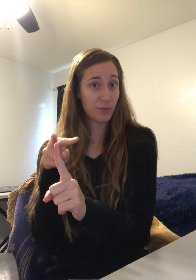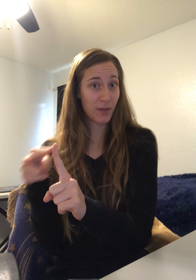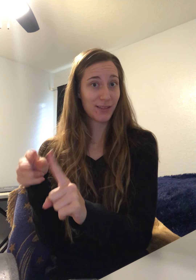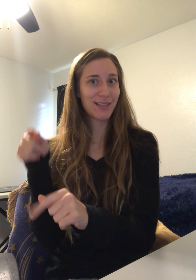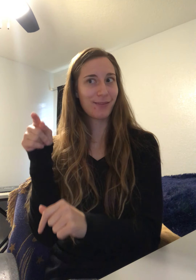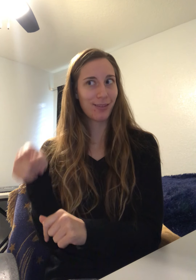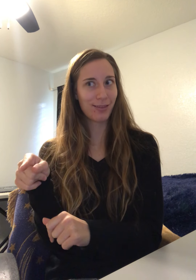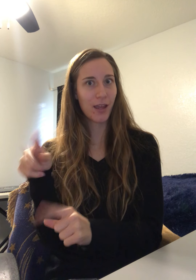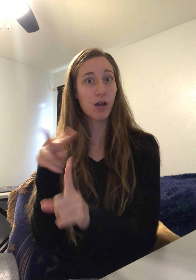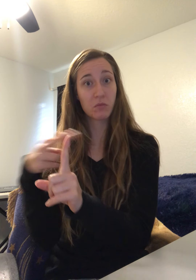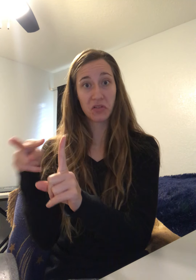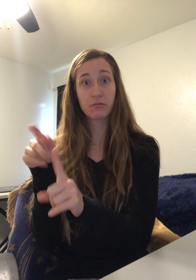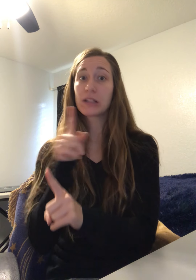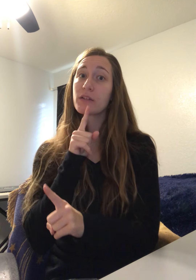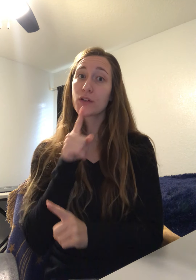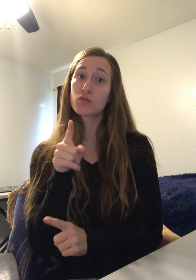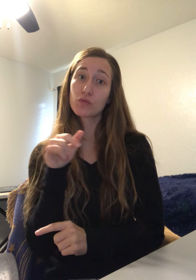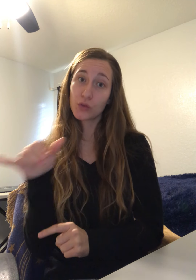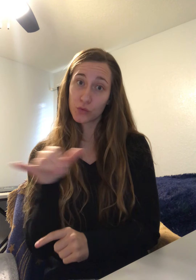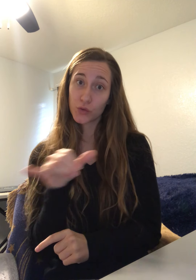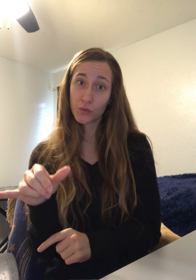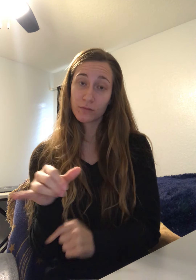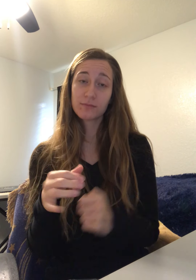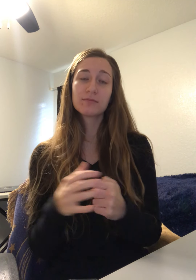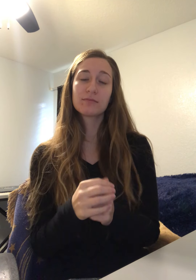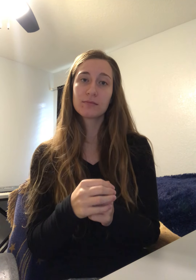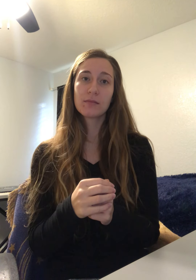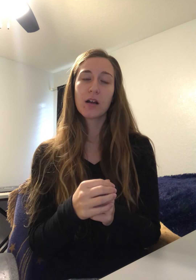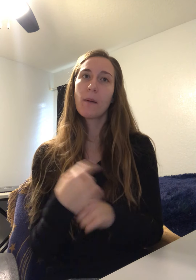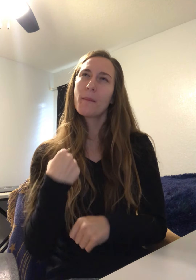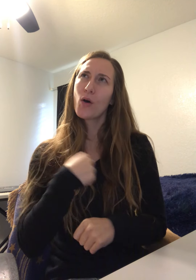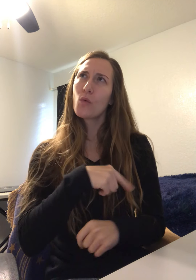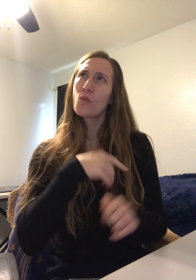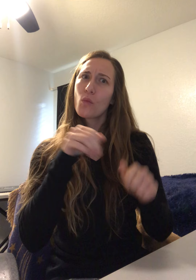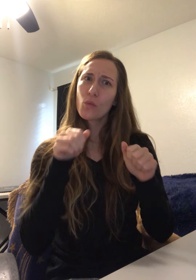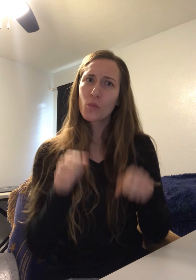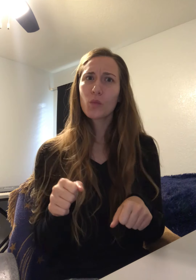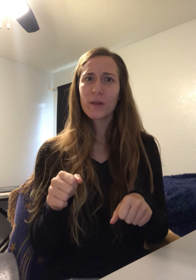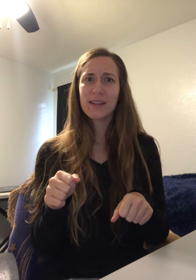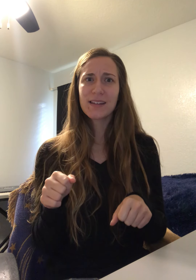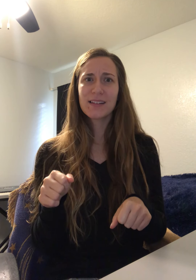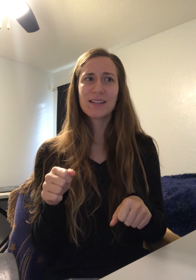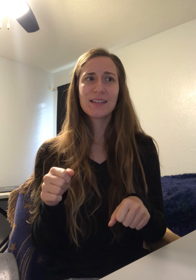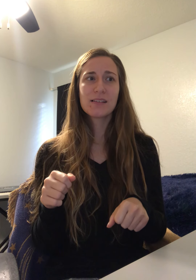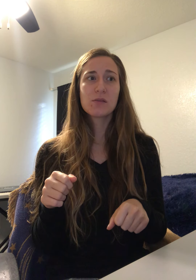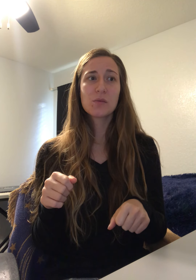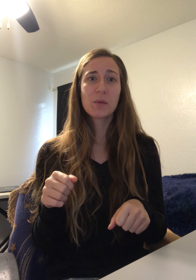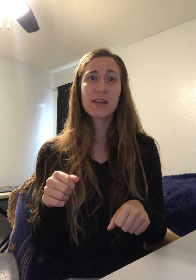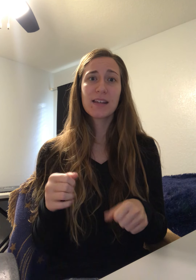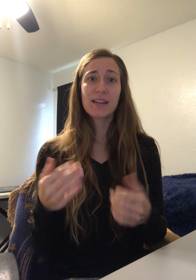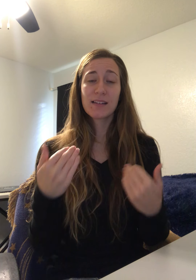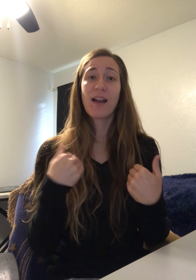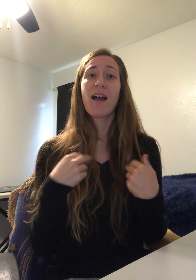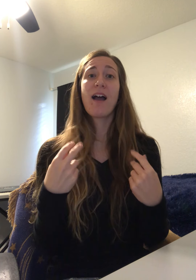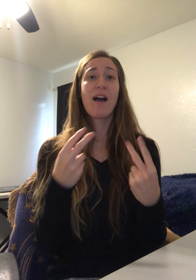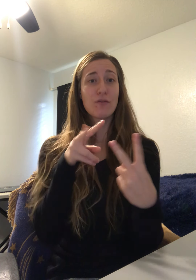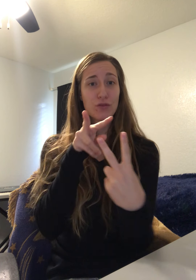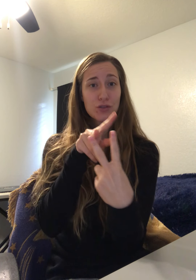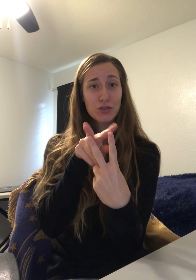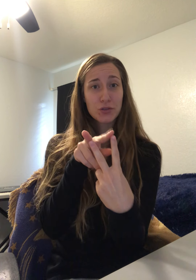an experience, and that we can enjoy and take pleasure in this multiplicity of